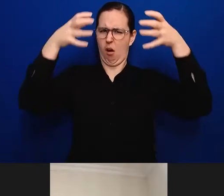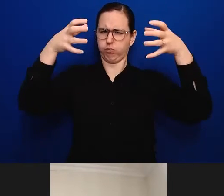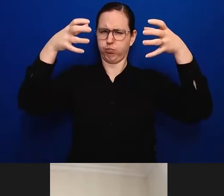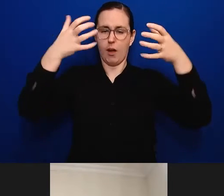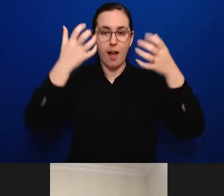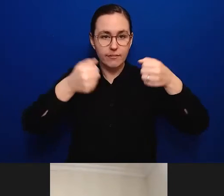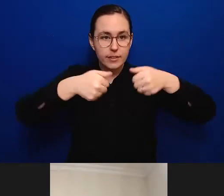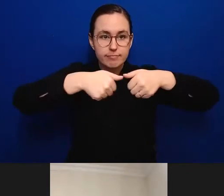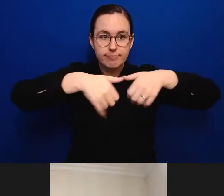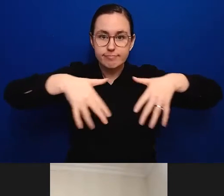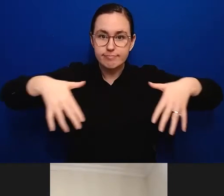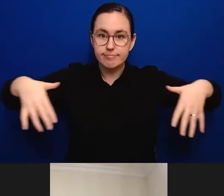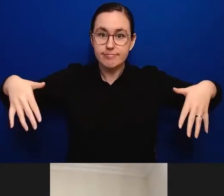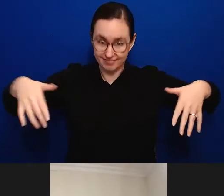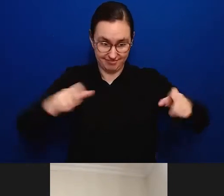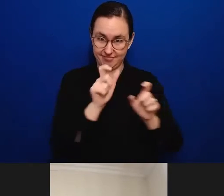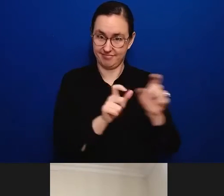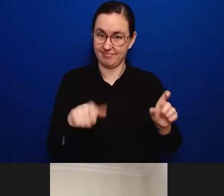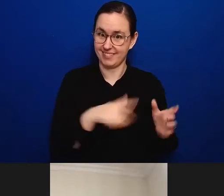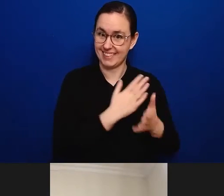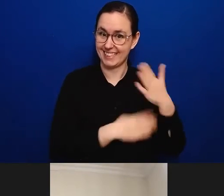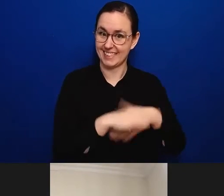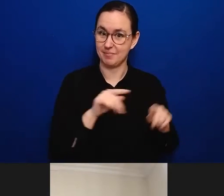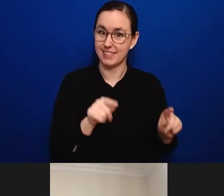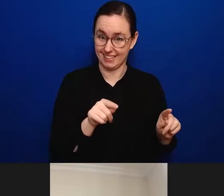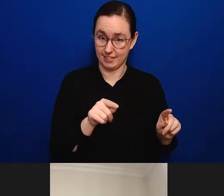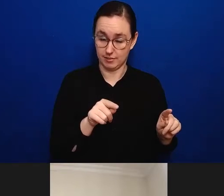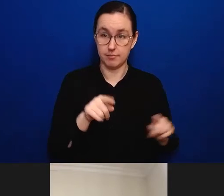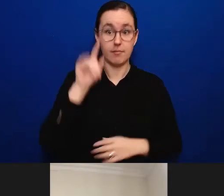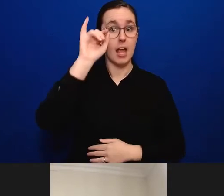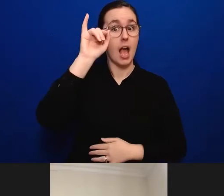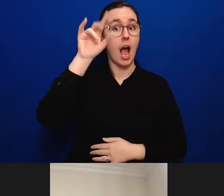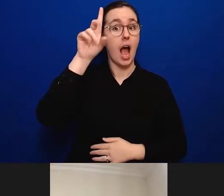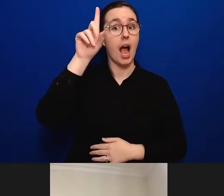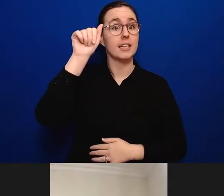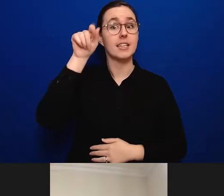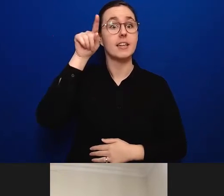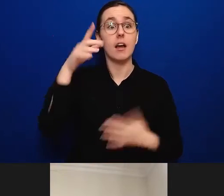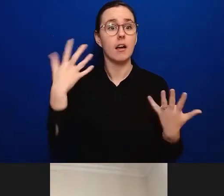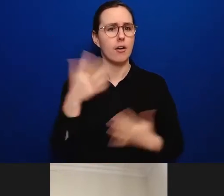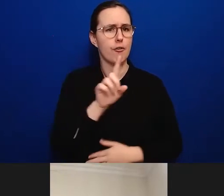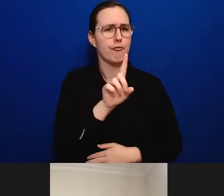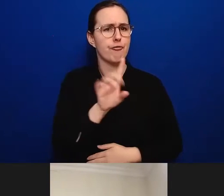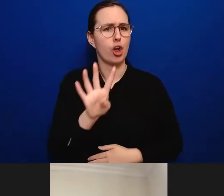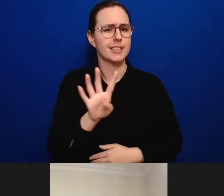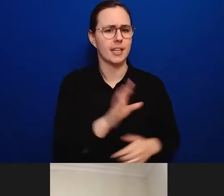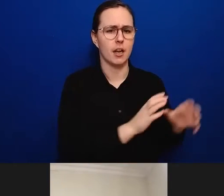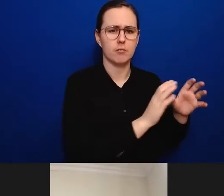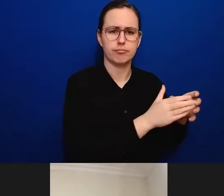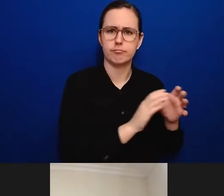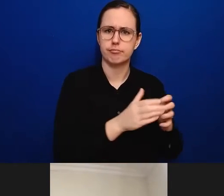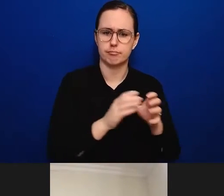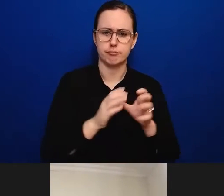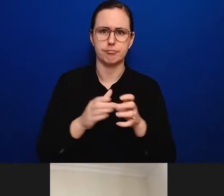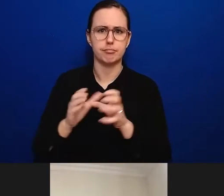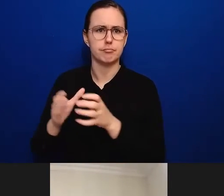have 14 members, of which are organizations led by persons with disabilities. And